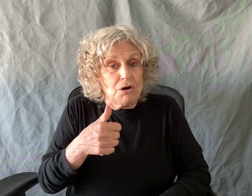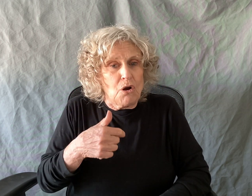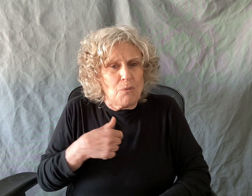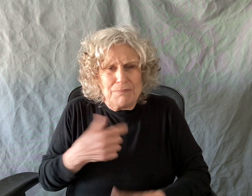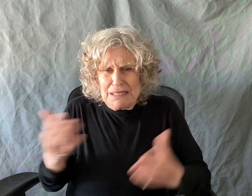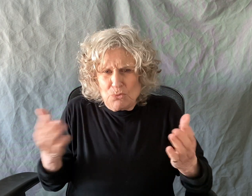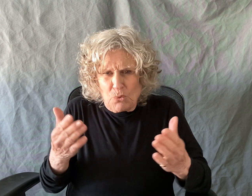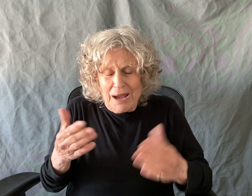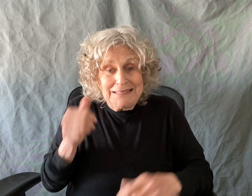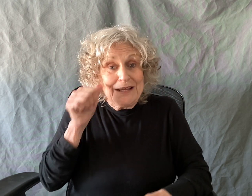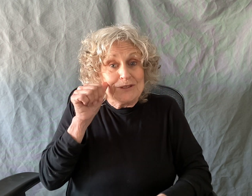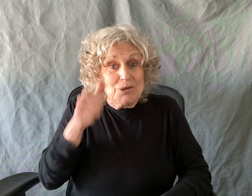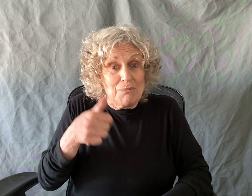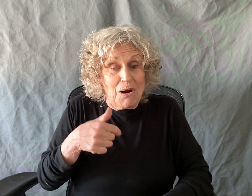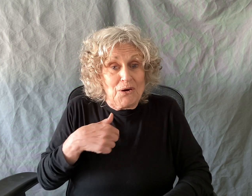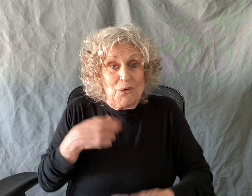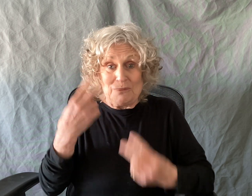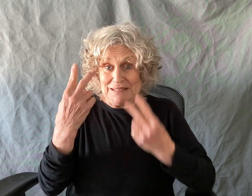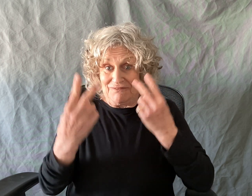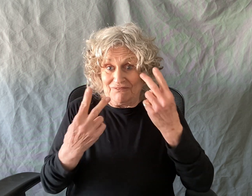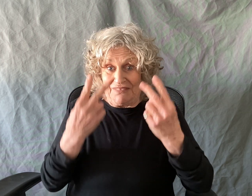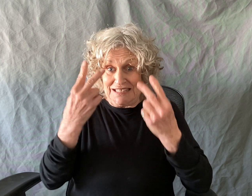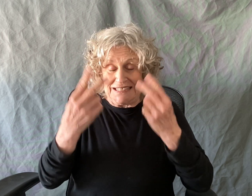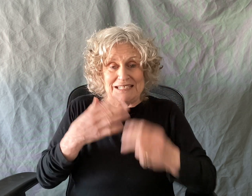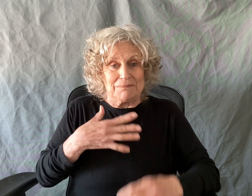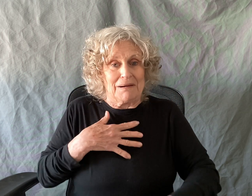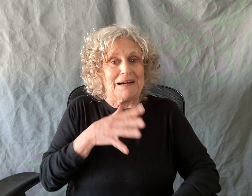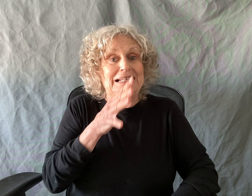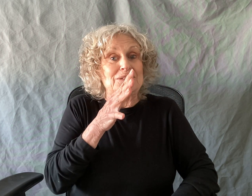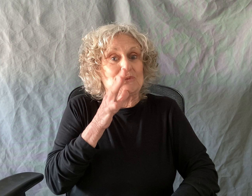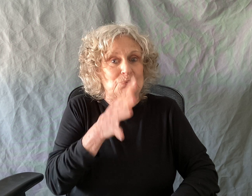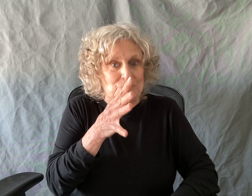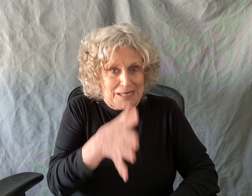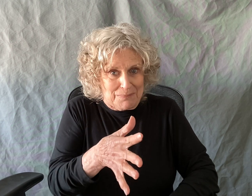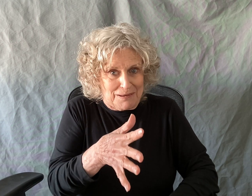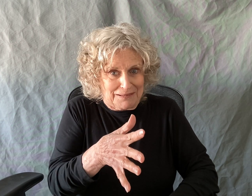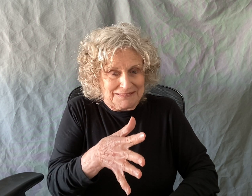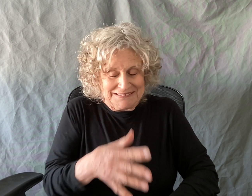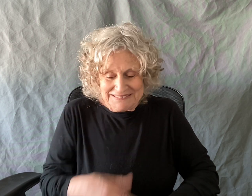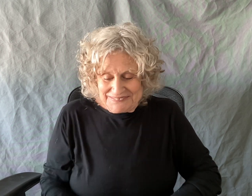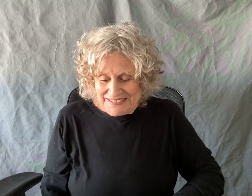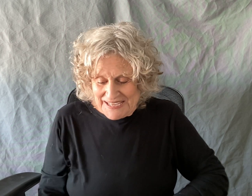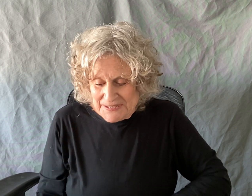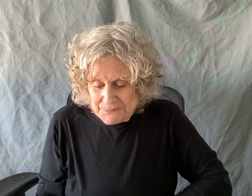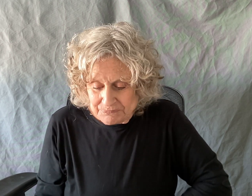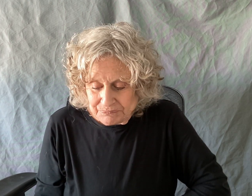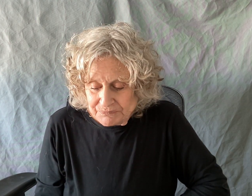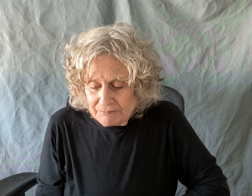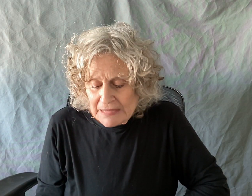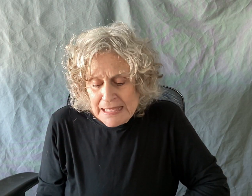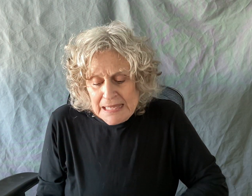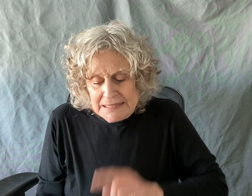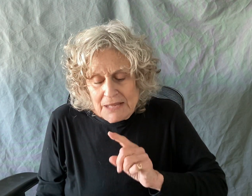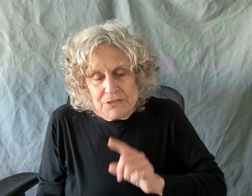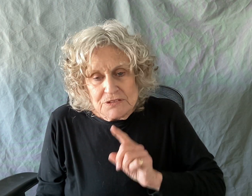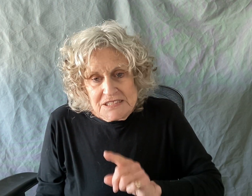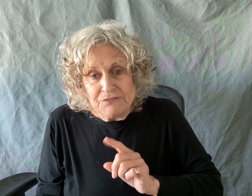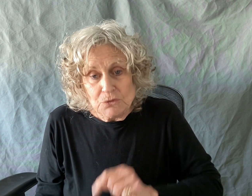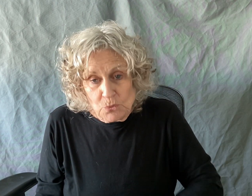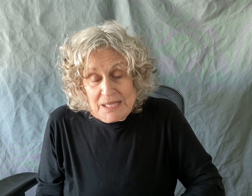Tomorrow, me what? Tomorrow, me visit my grandma. Okay? Now, there are different ways